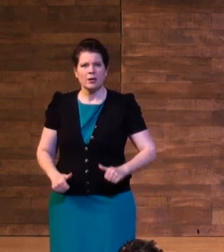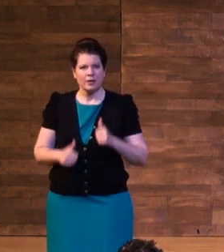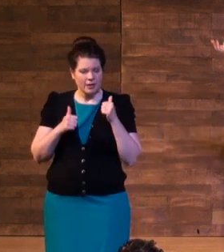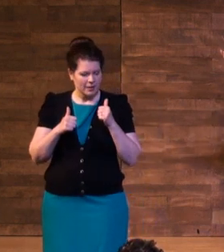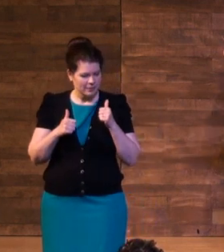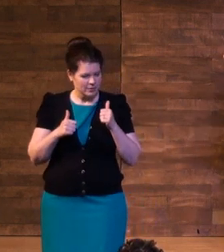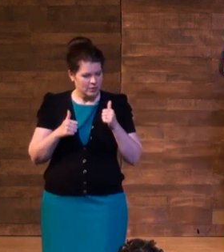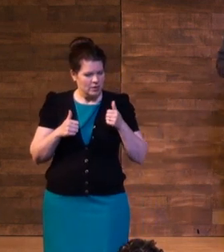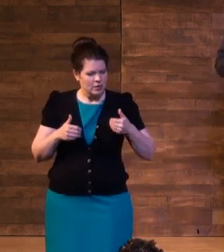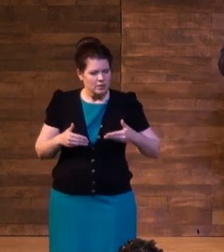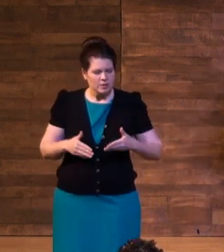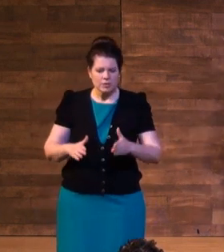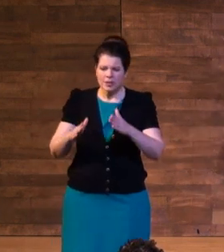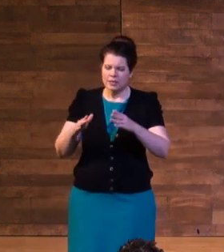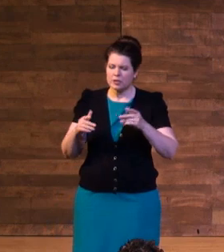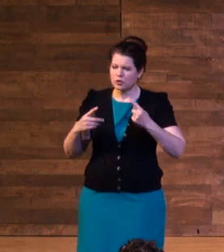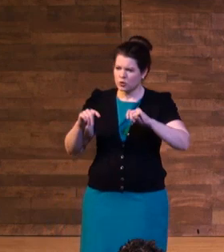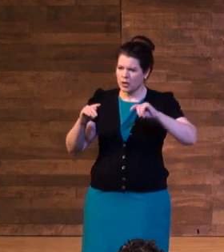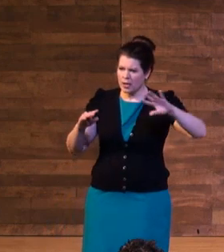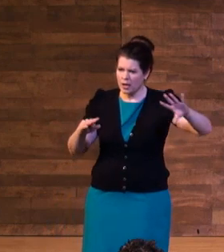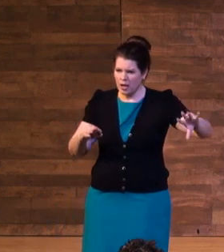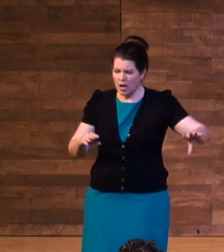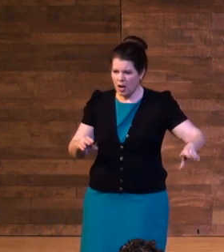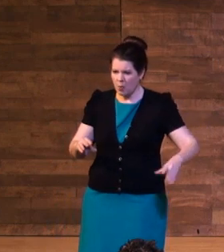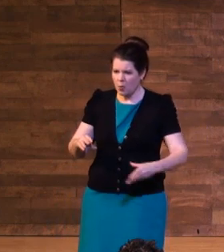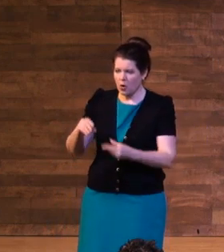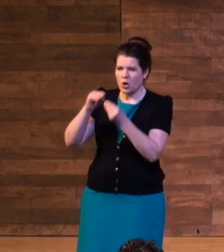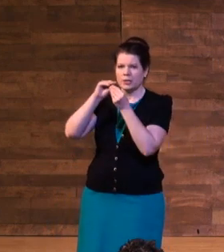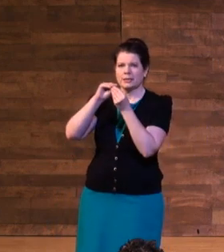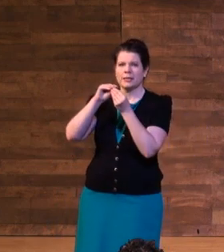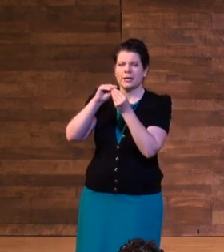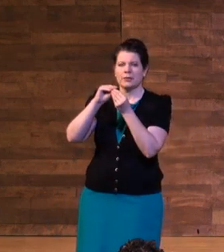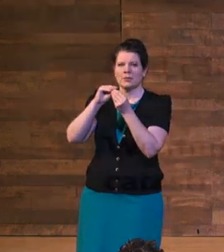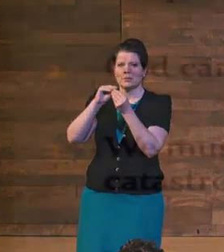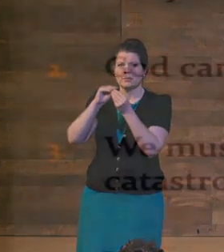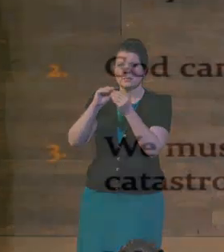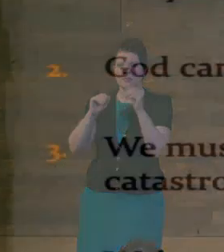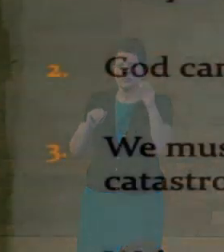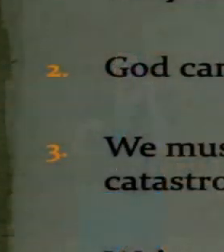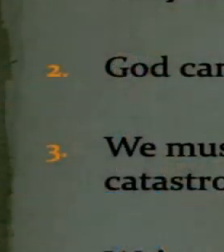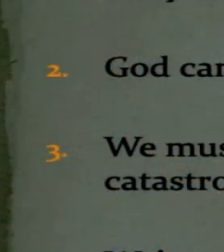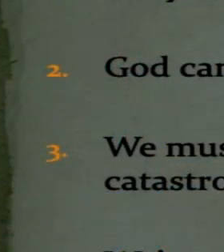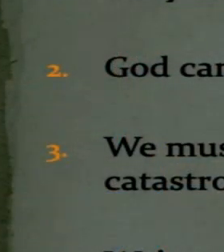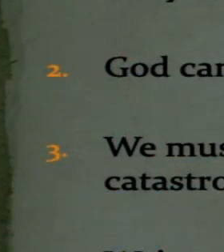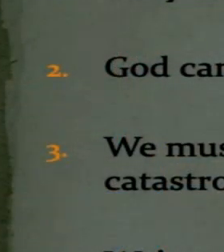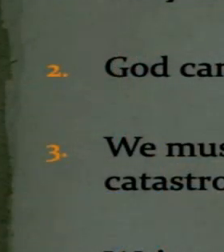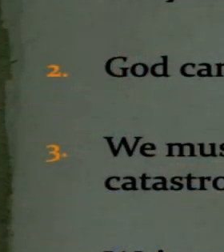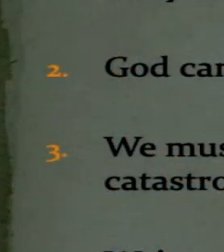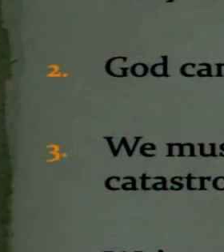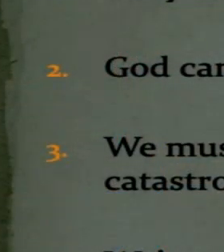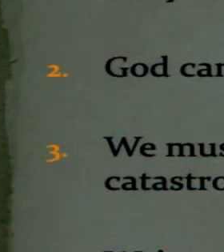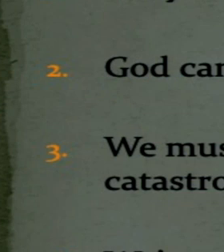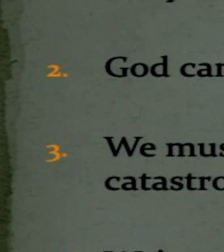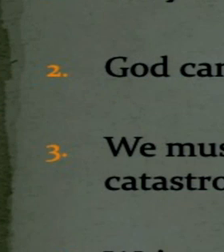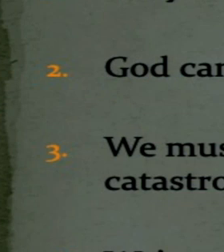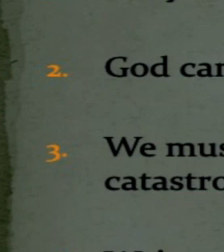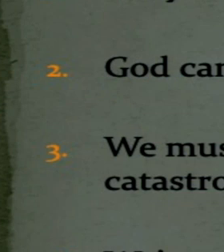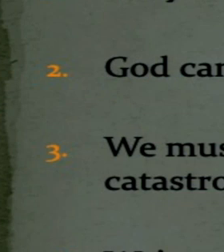try and bring it all together, and hopefully this made some sense. So number one, only with God can we discern what's good and evil.